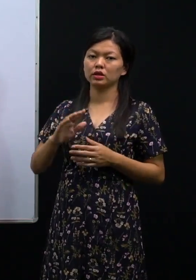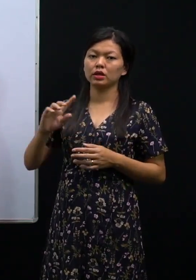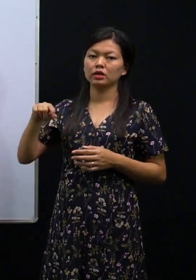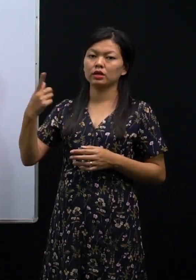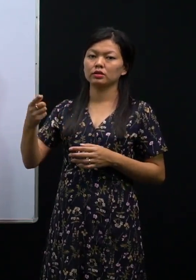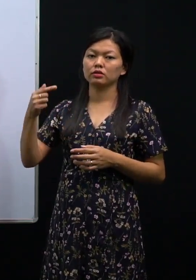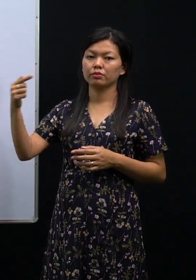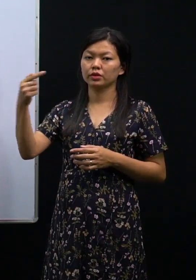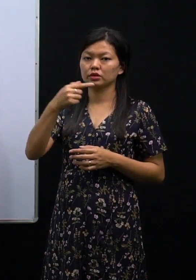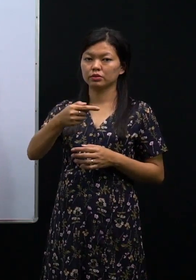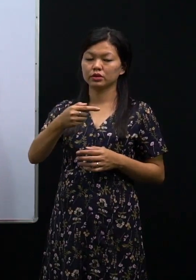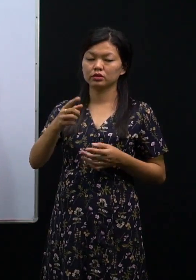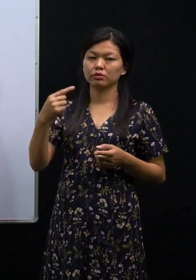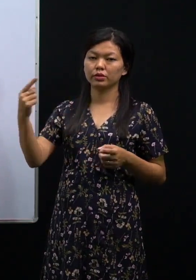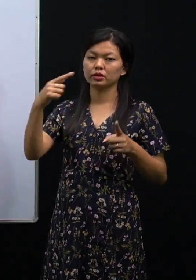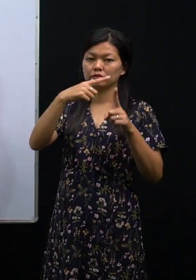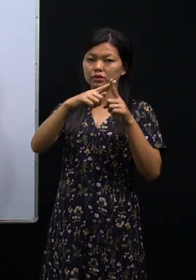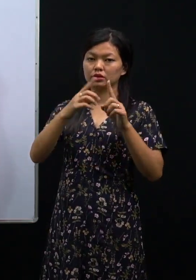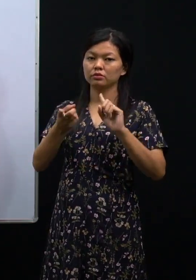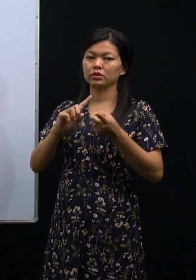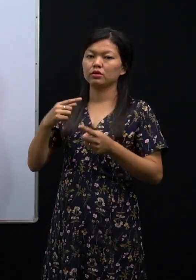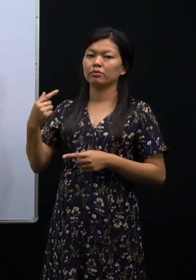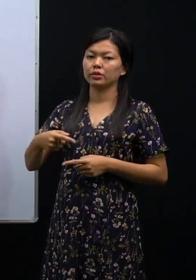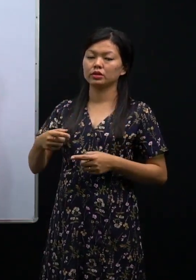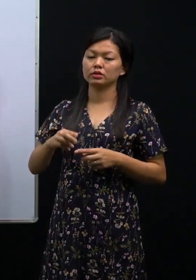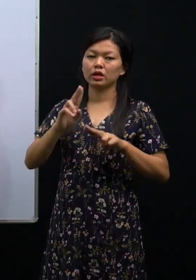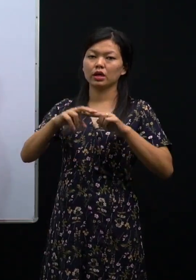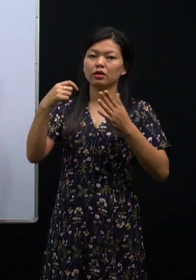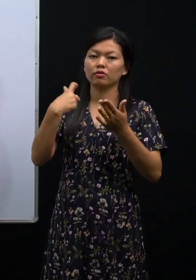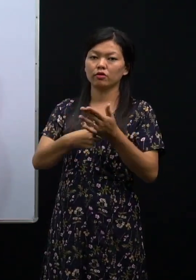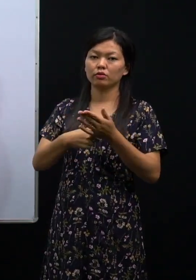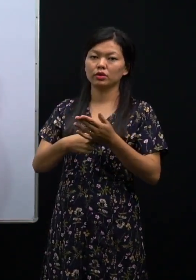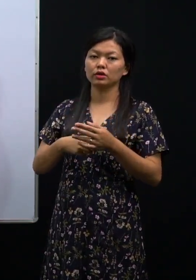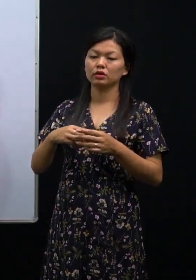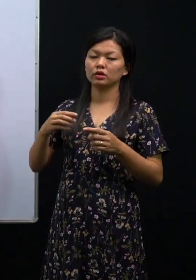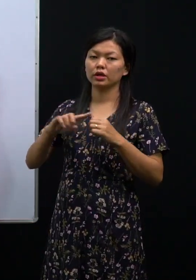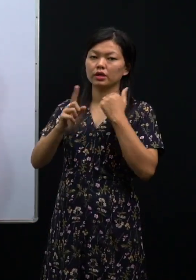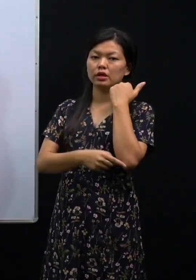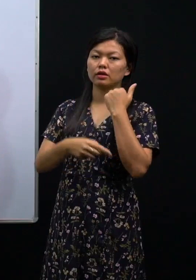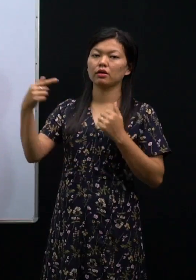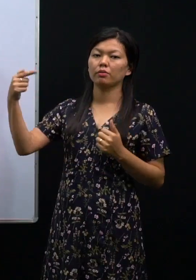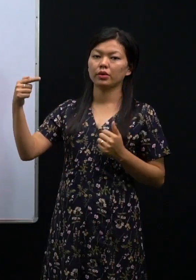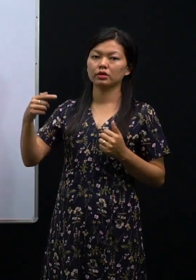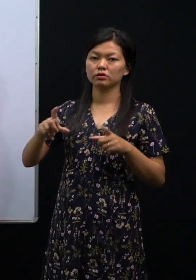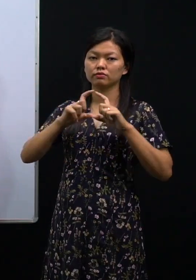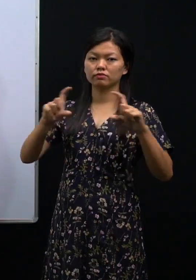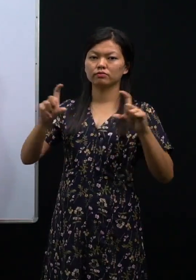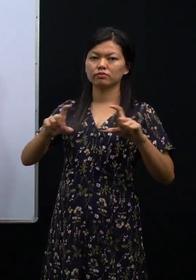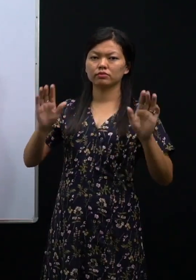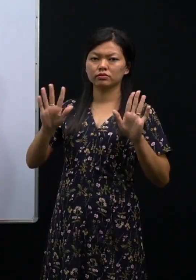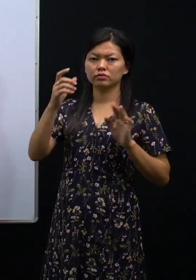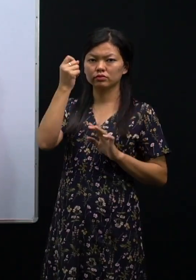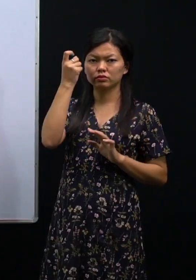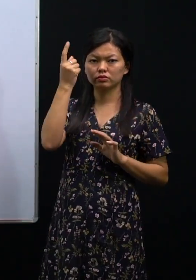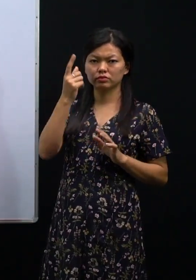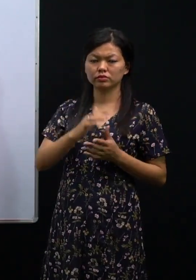also become minus. And the formula will be, this minus means this also minus. Are you clear? Understand